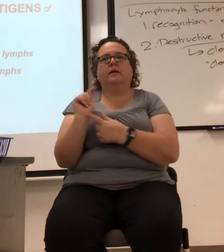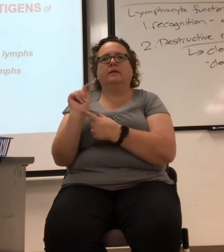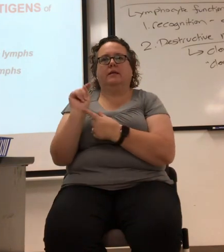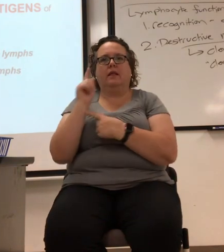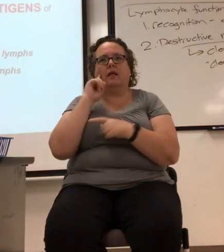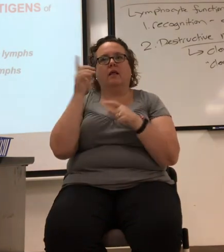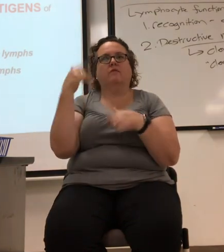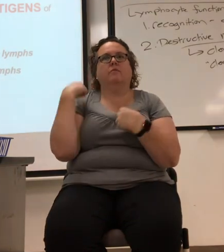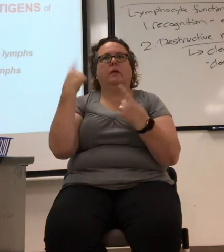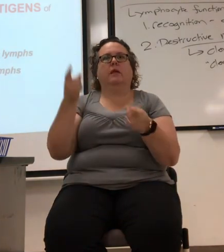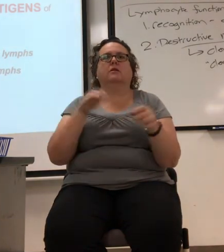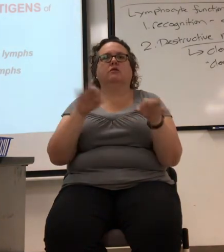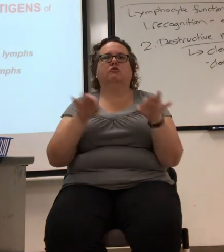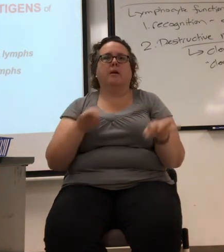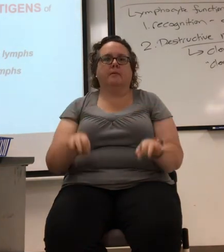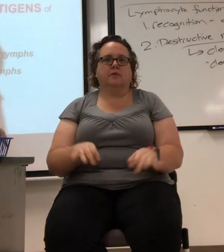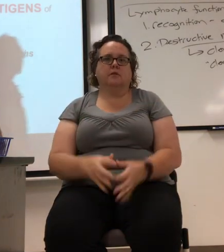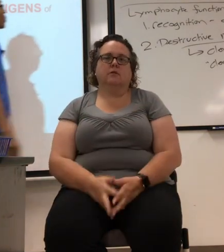described.